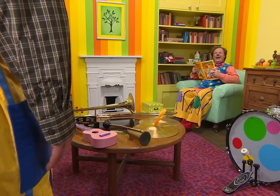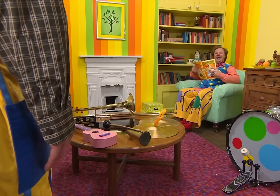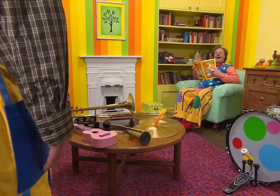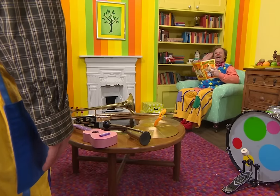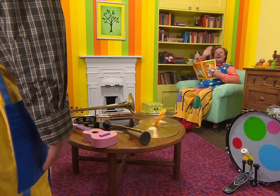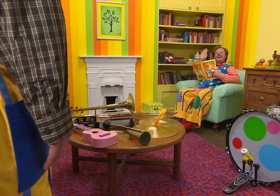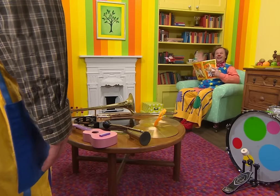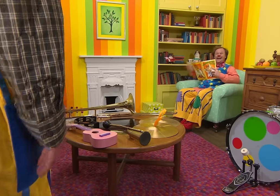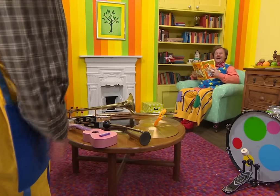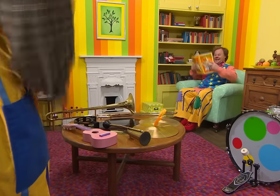Hello!